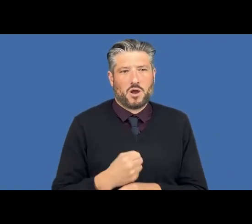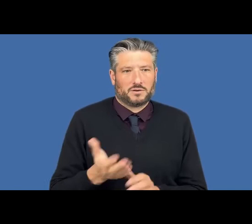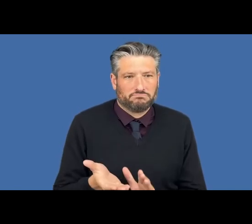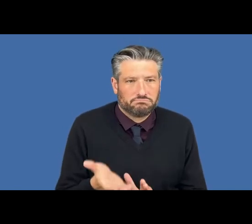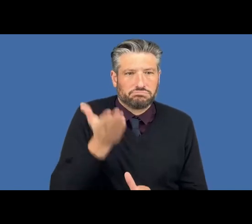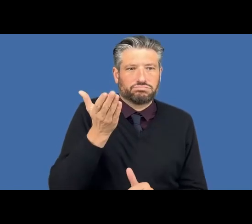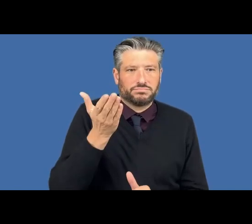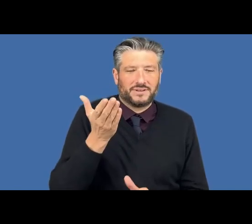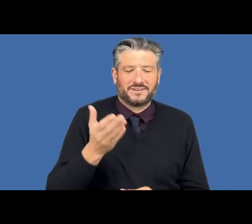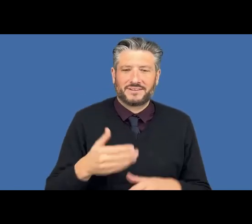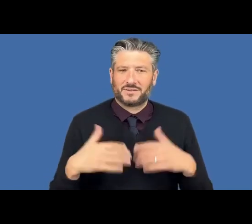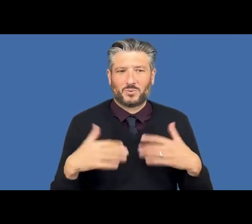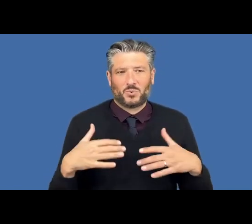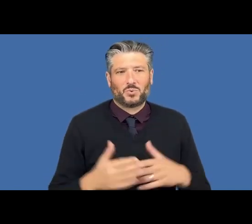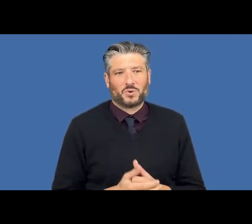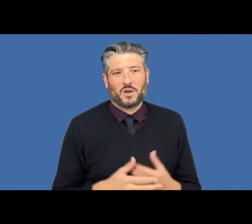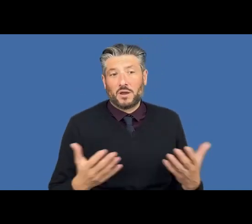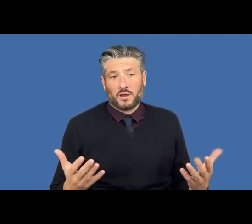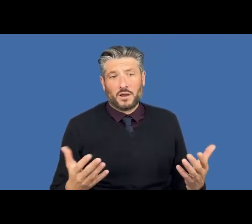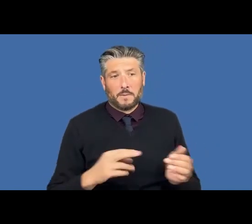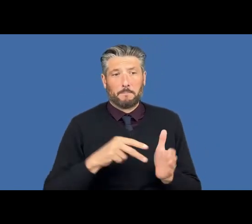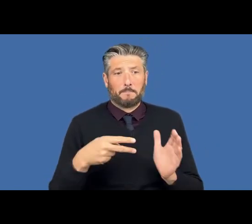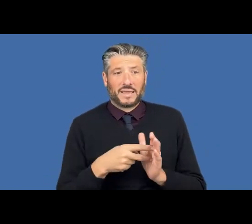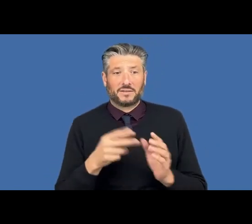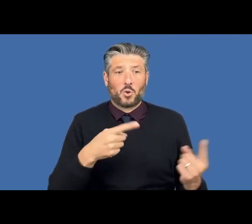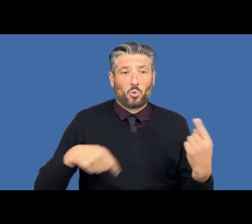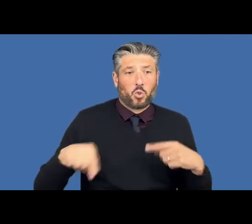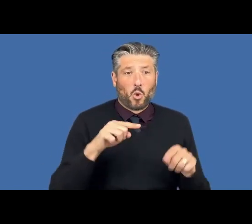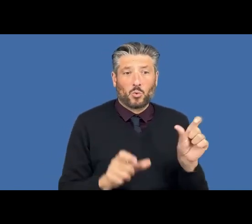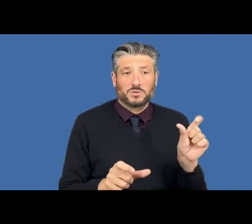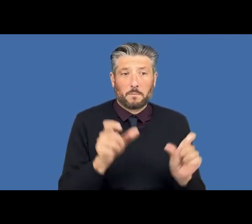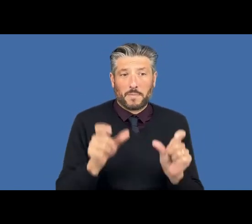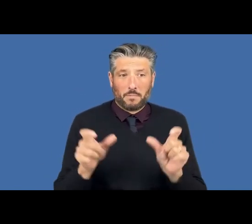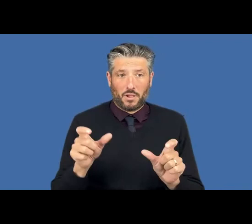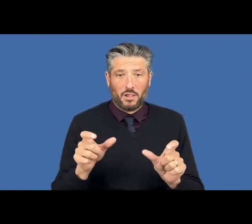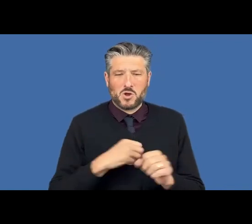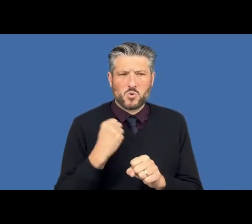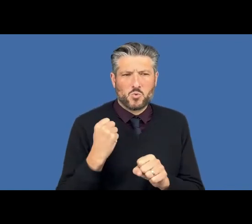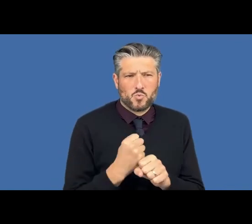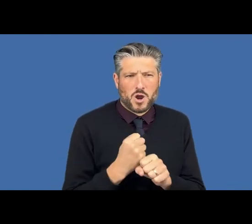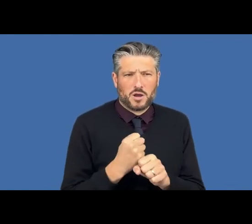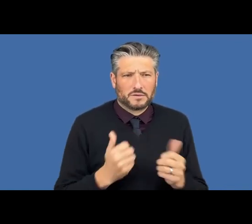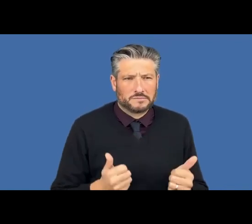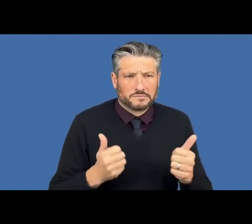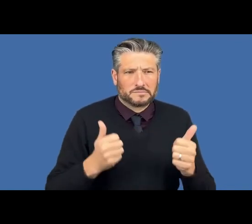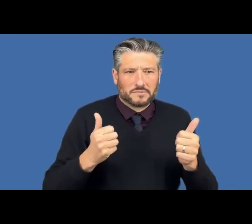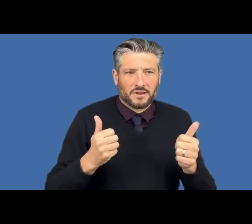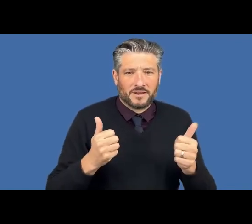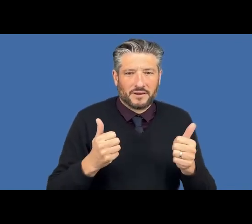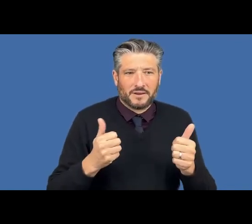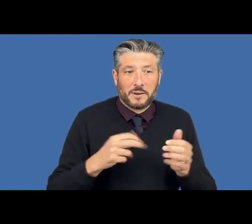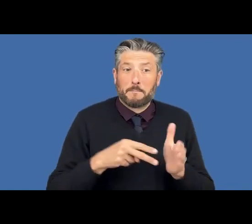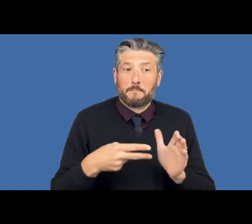profound effects both on the employment prospects of those individuals, because they do a better job, they're going to get promoted, they're going to get better